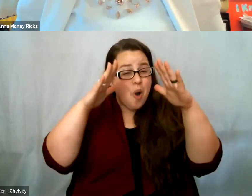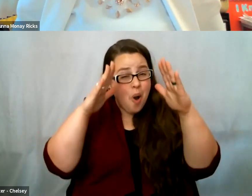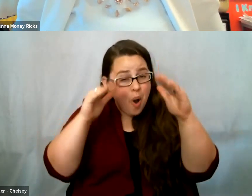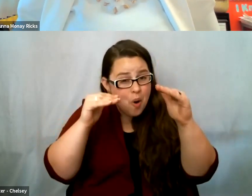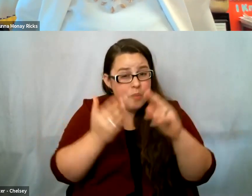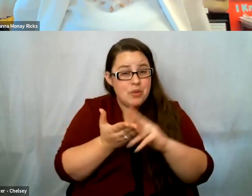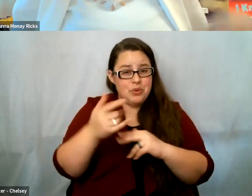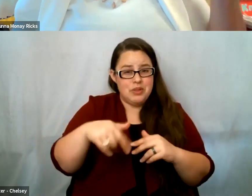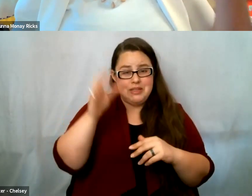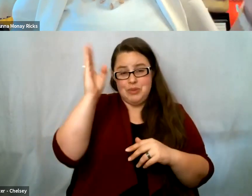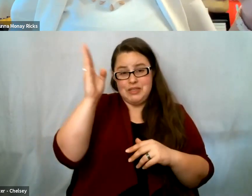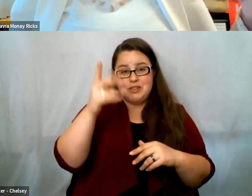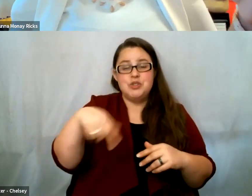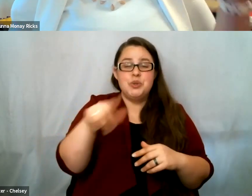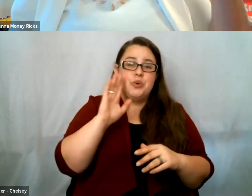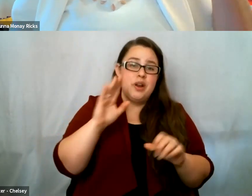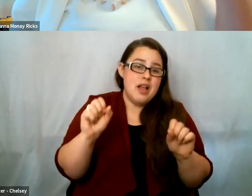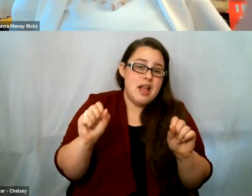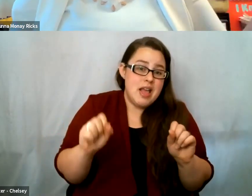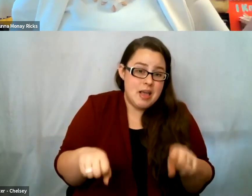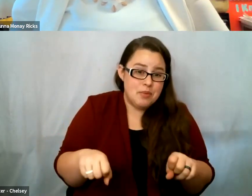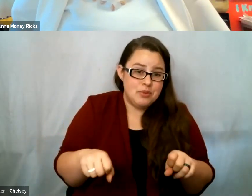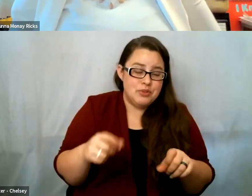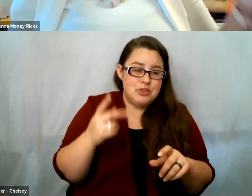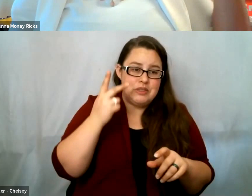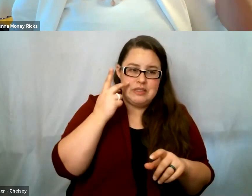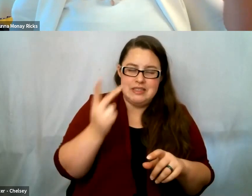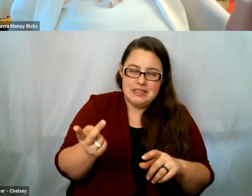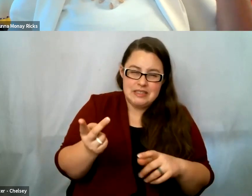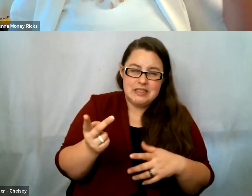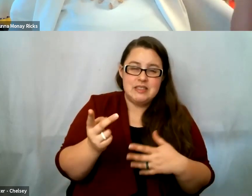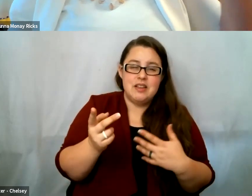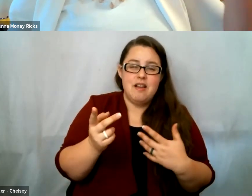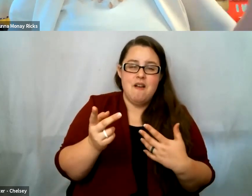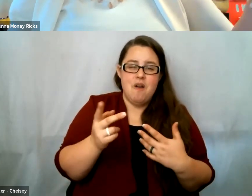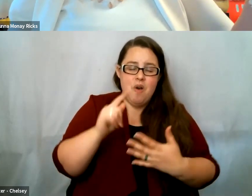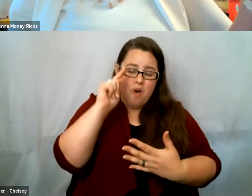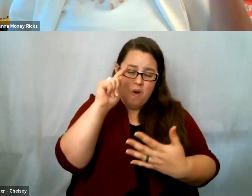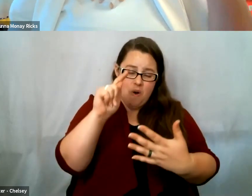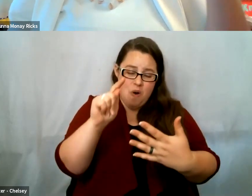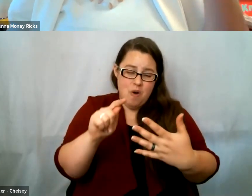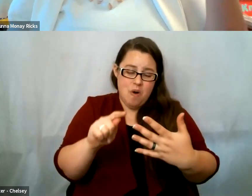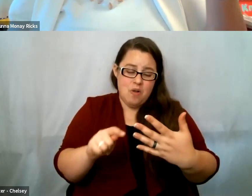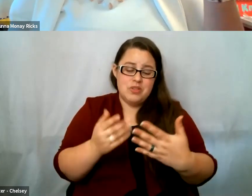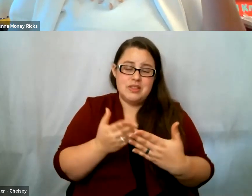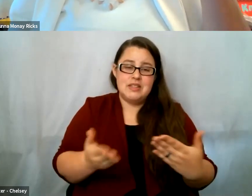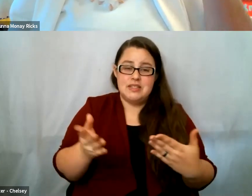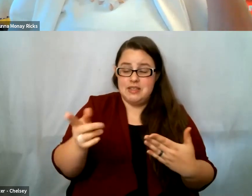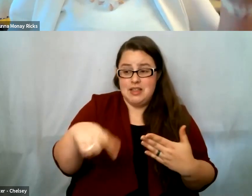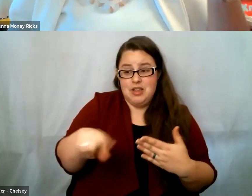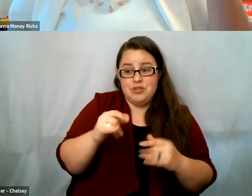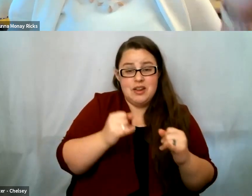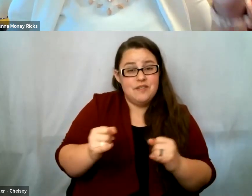this presentation, you were able to see all the many things that these